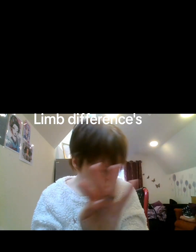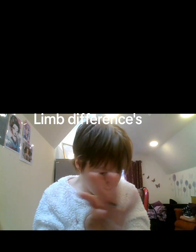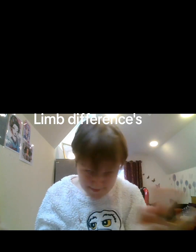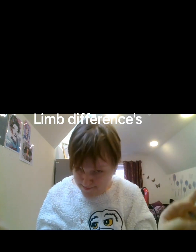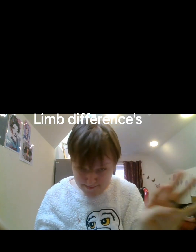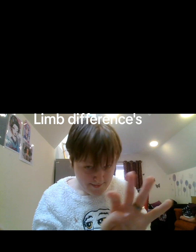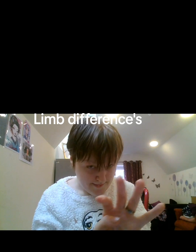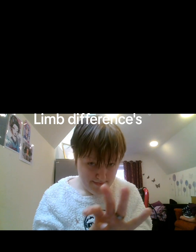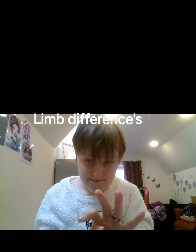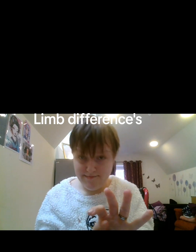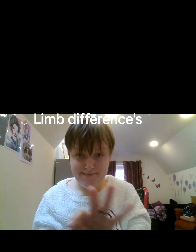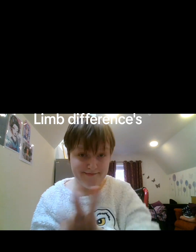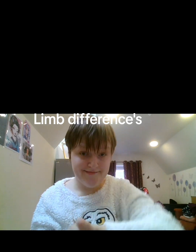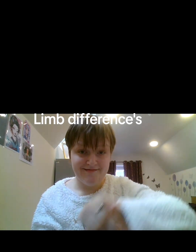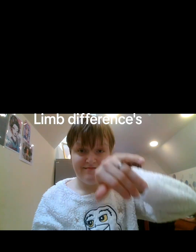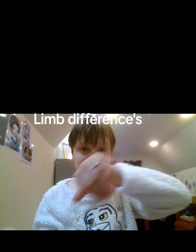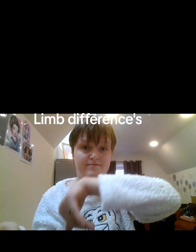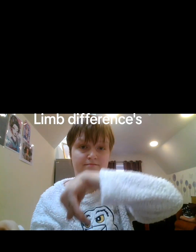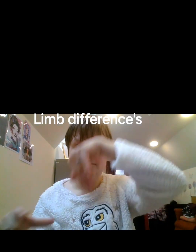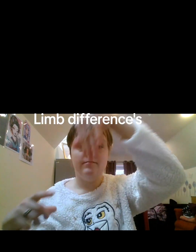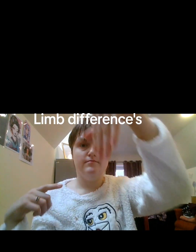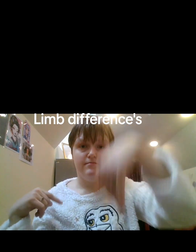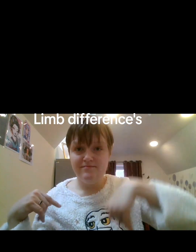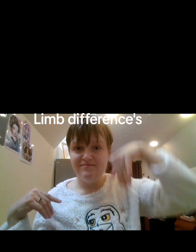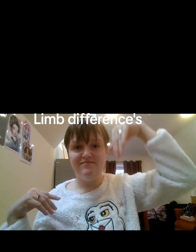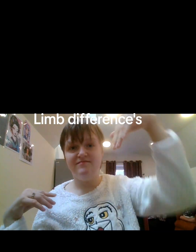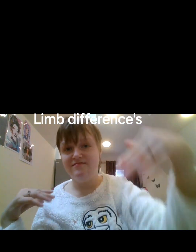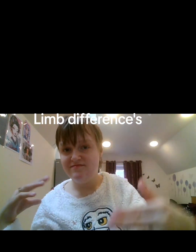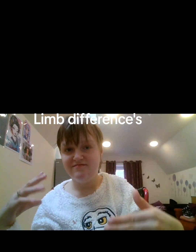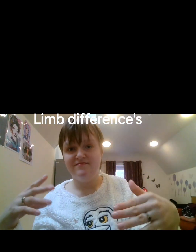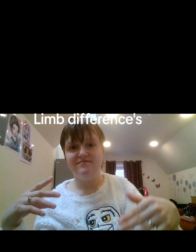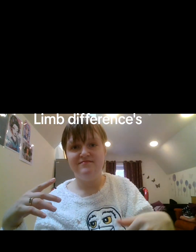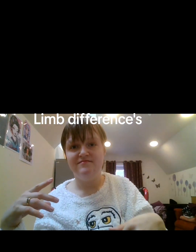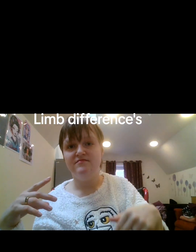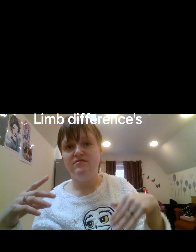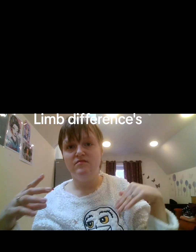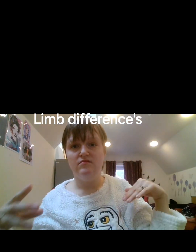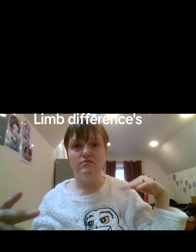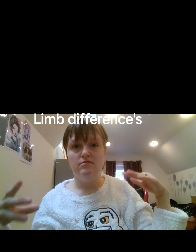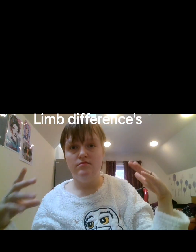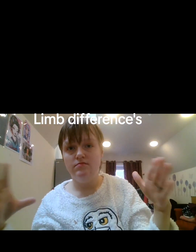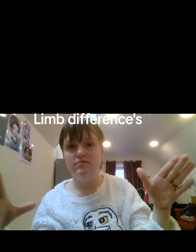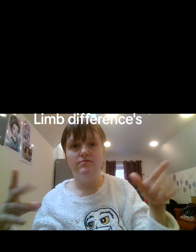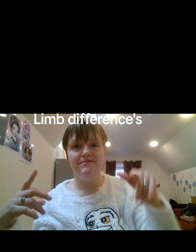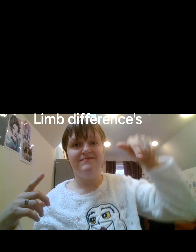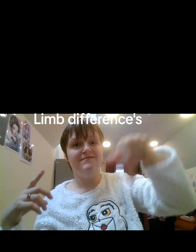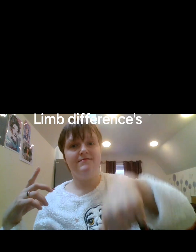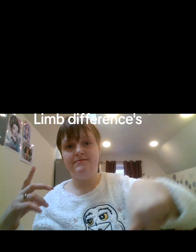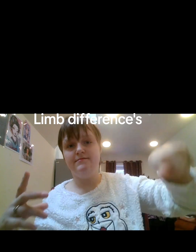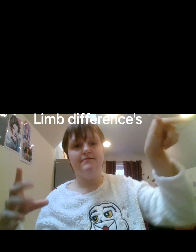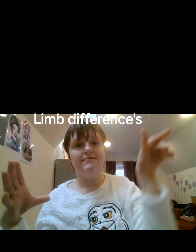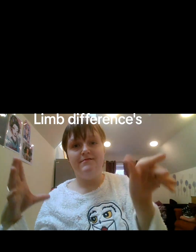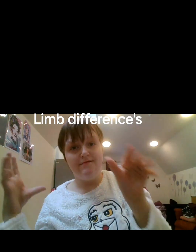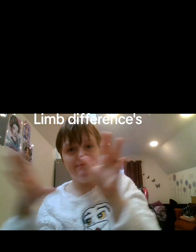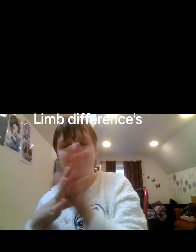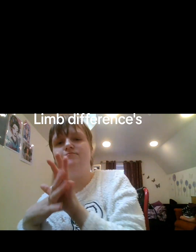is a community ready to support you. For more videos like this, please subscribe